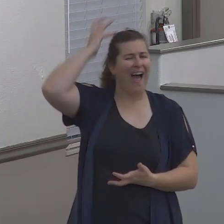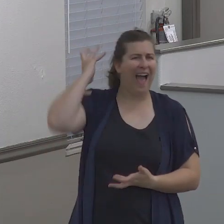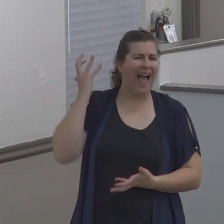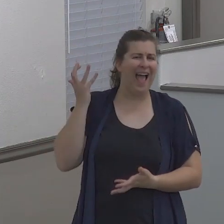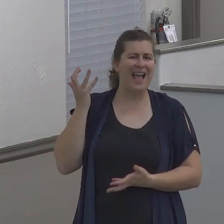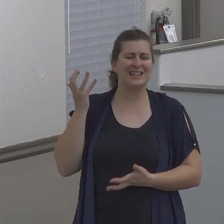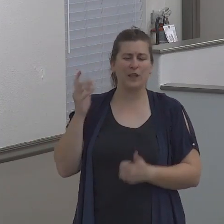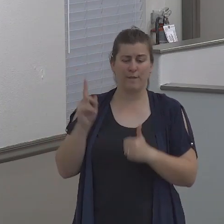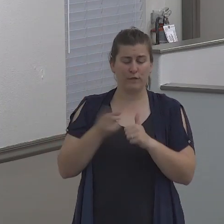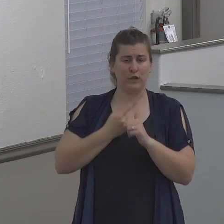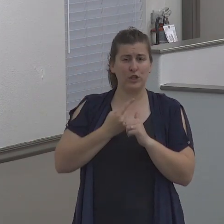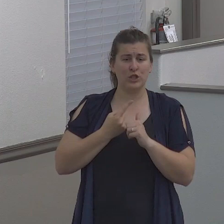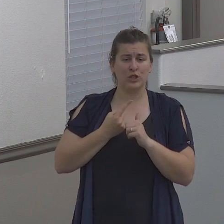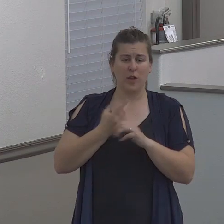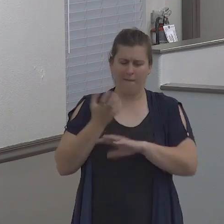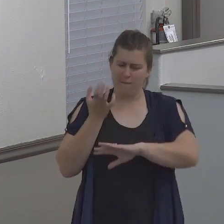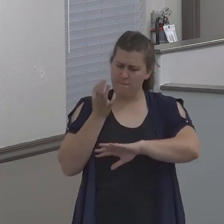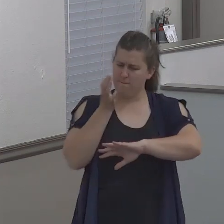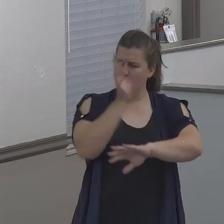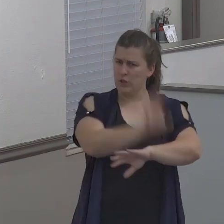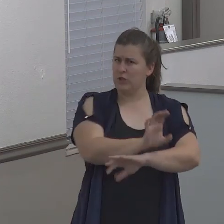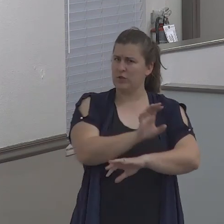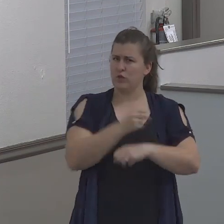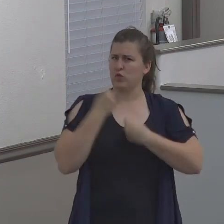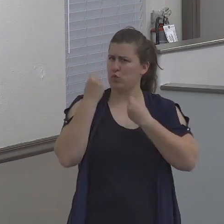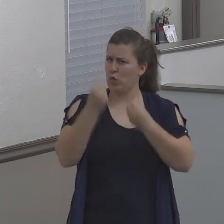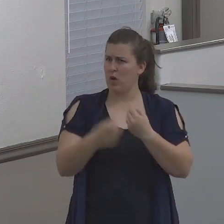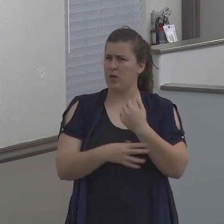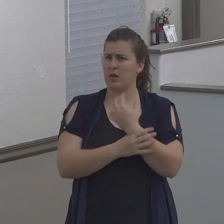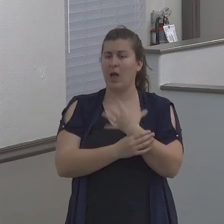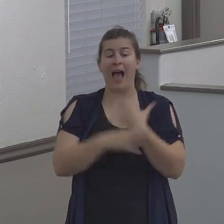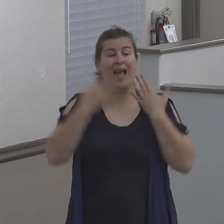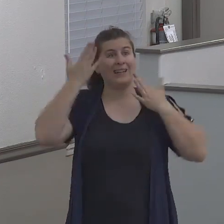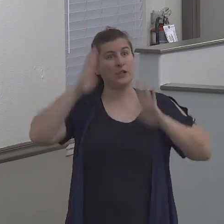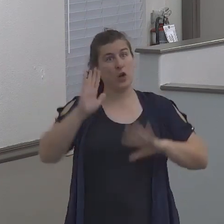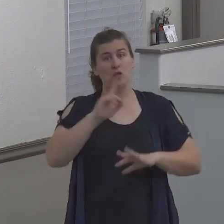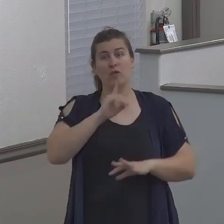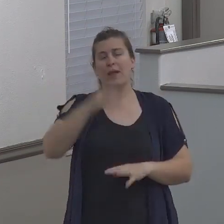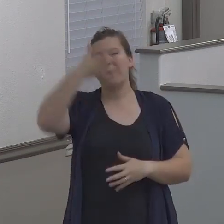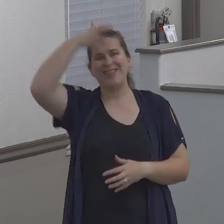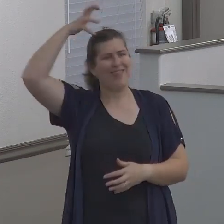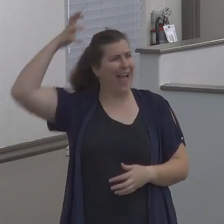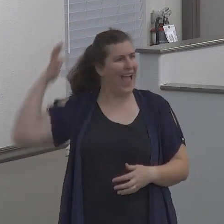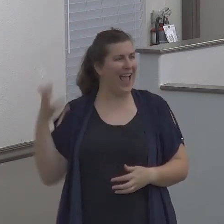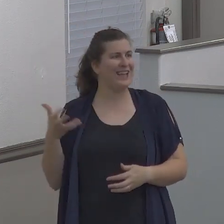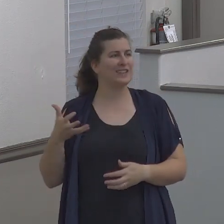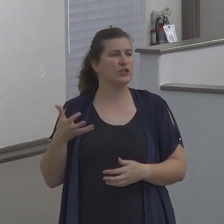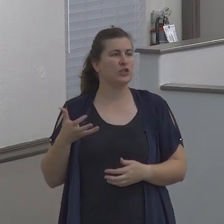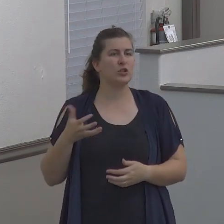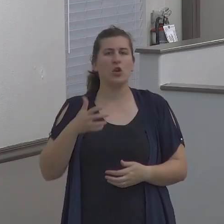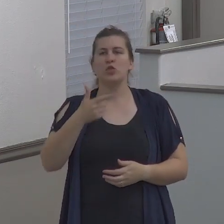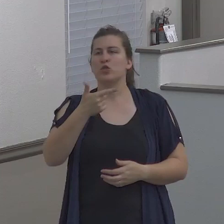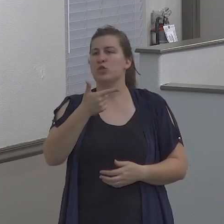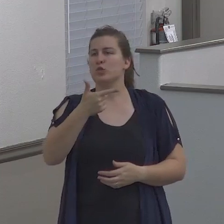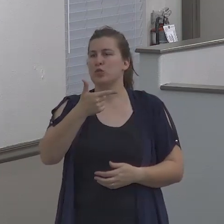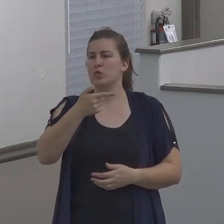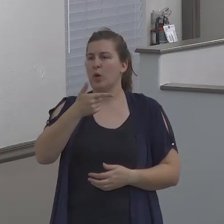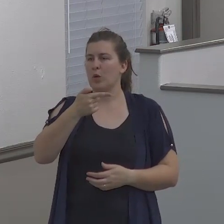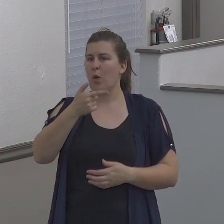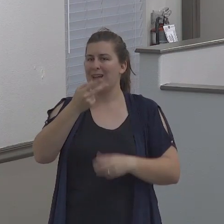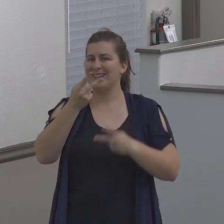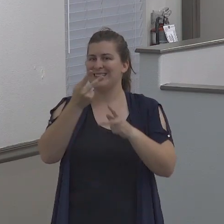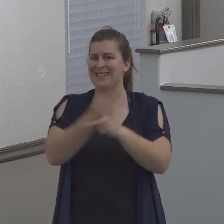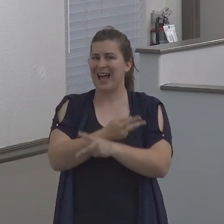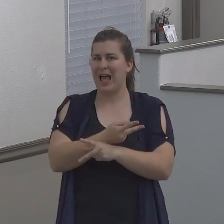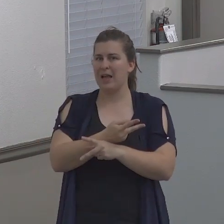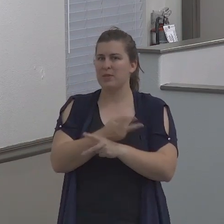that? Lions are, number one, they're forceful. I didn't know this. The lions